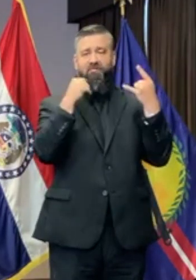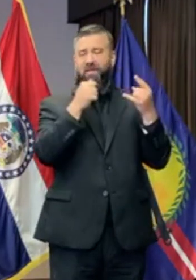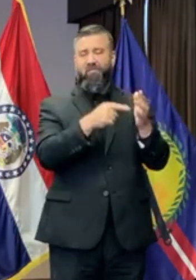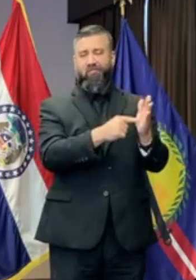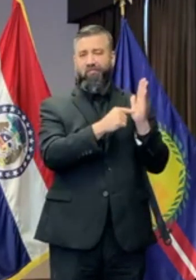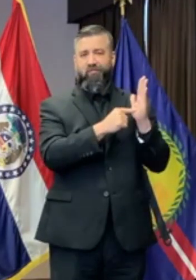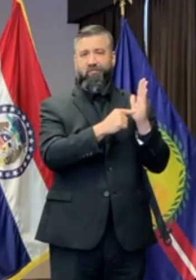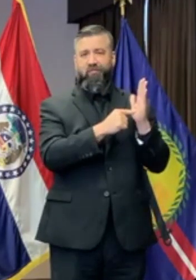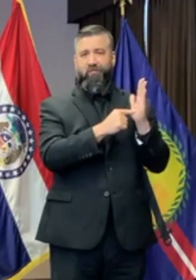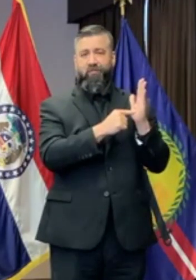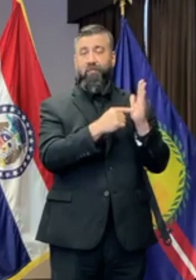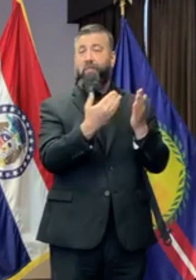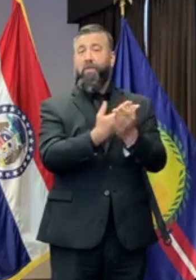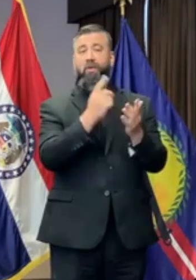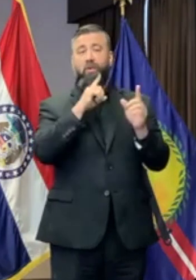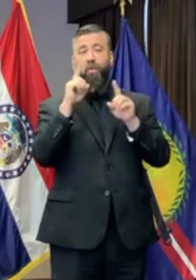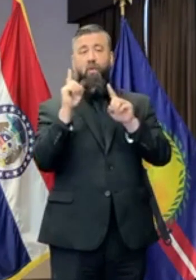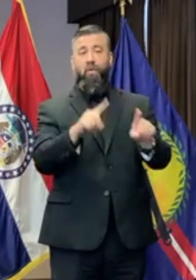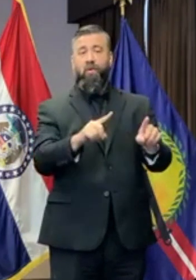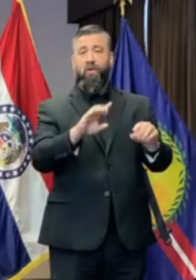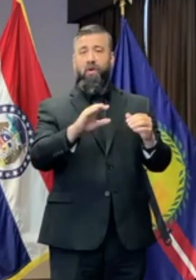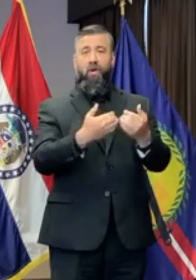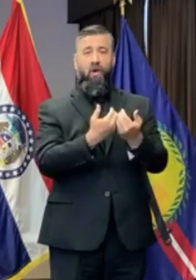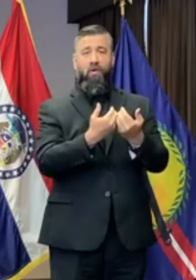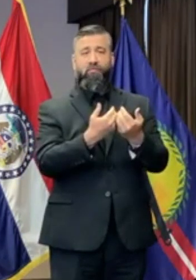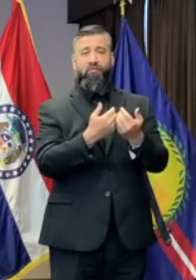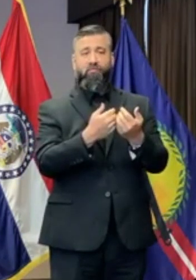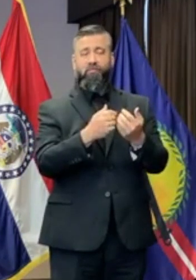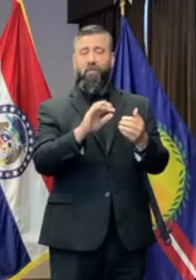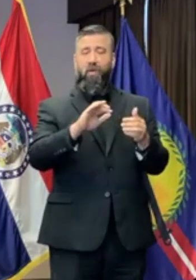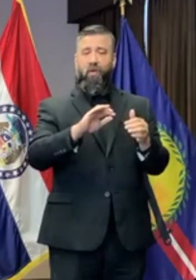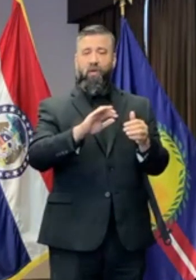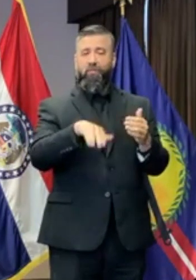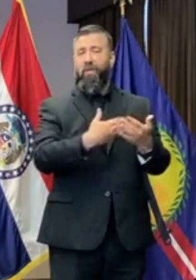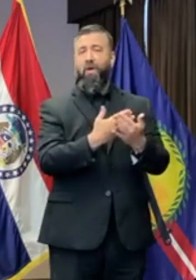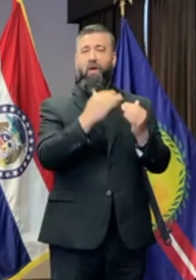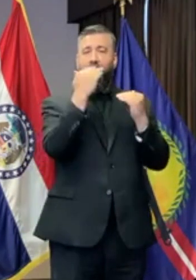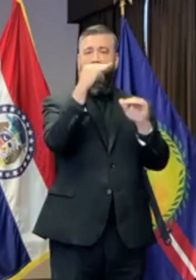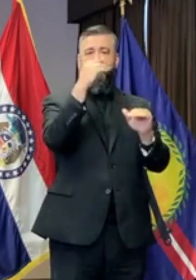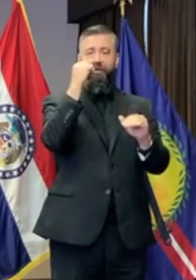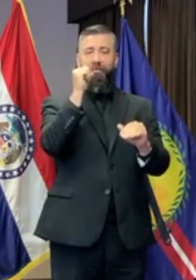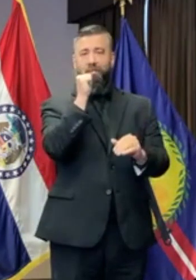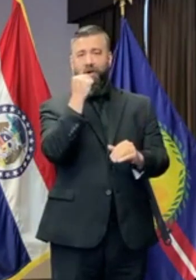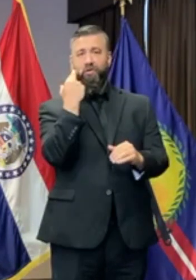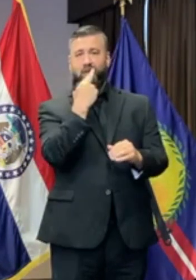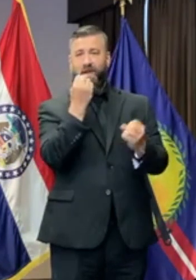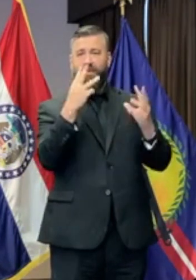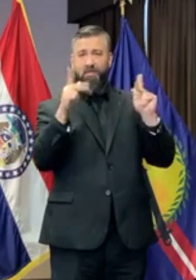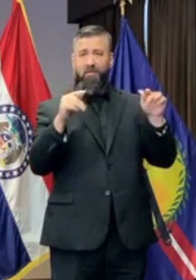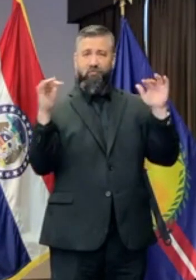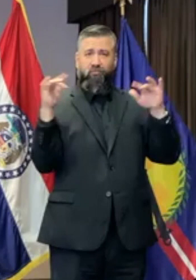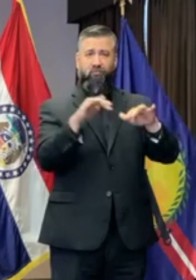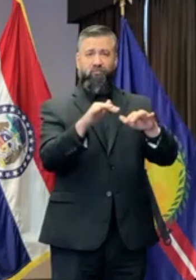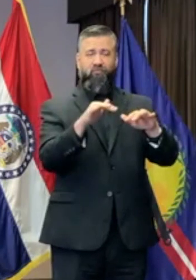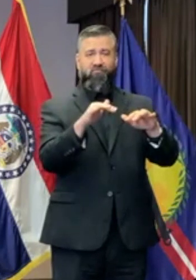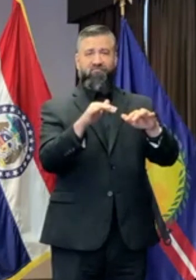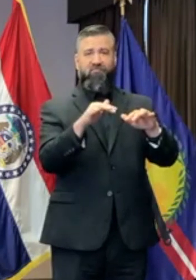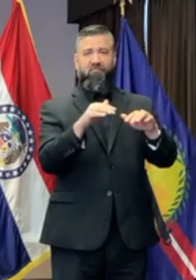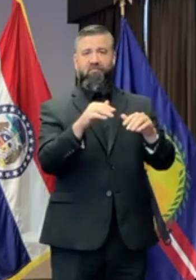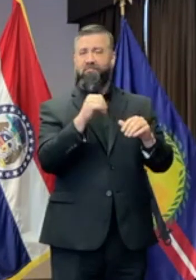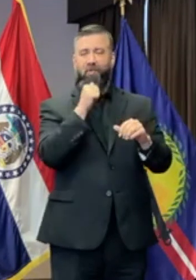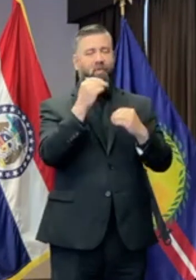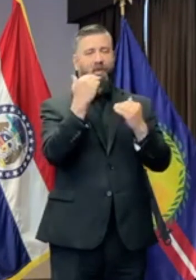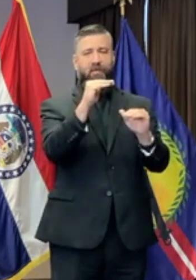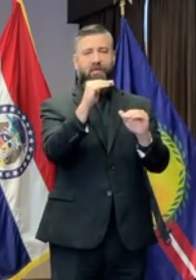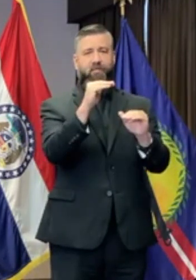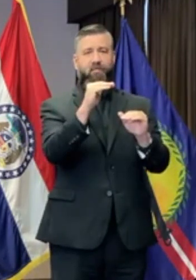order, all venue capacity restrictions have been lifted, though face coverings are still required and a minimum of 6 feet for